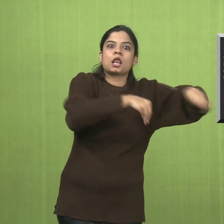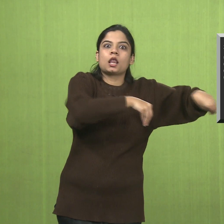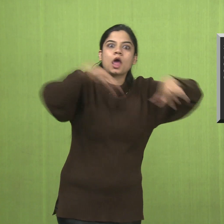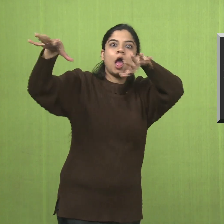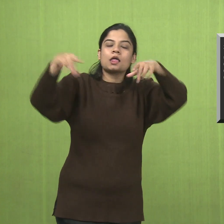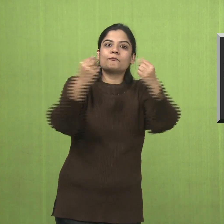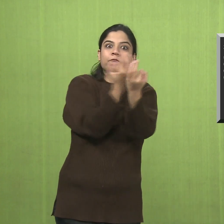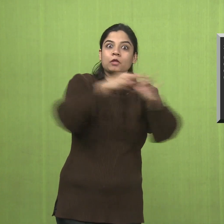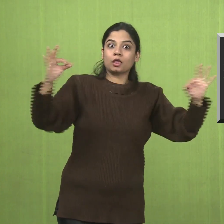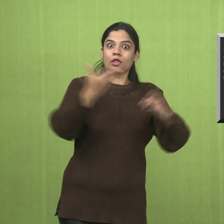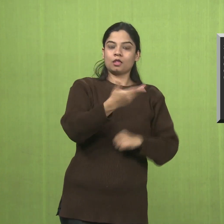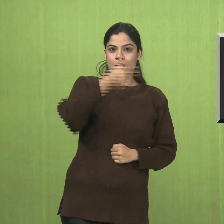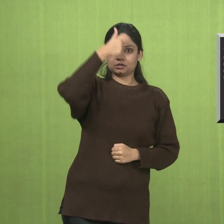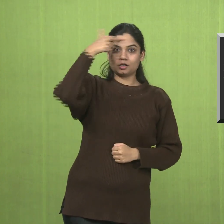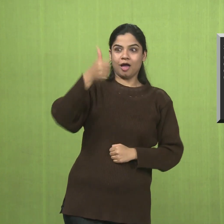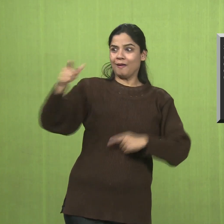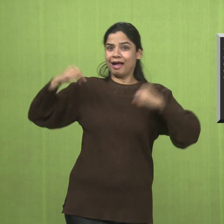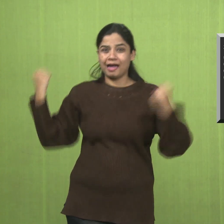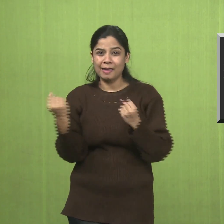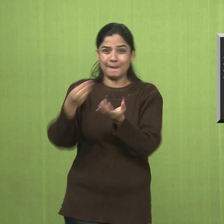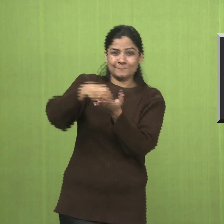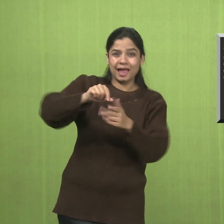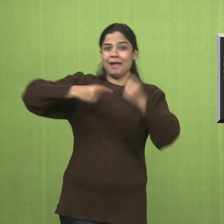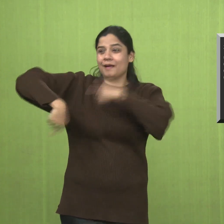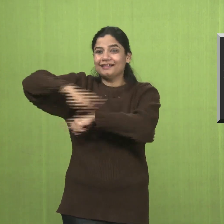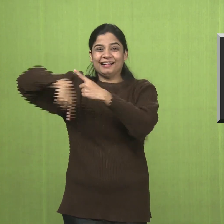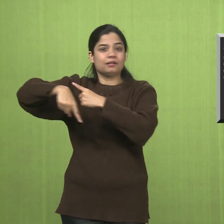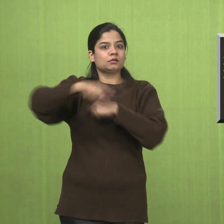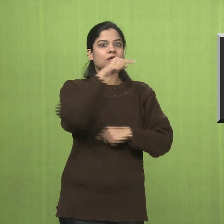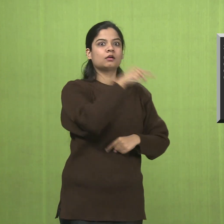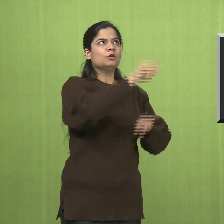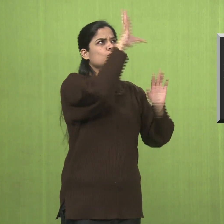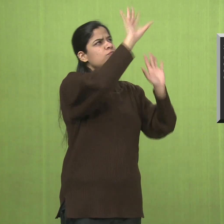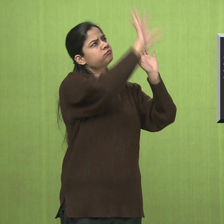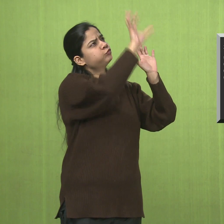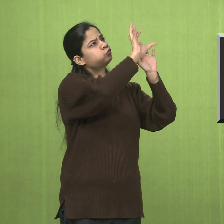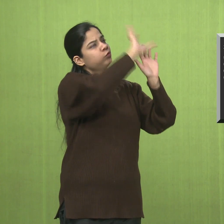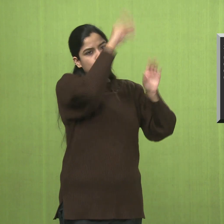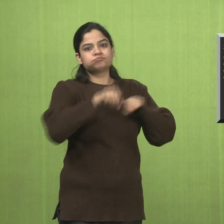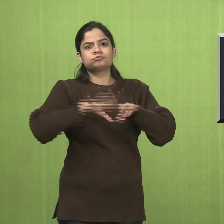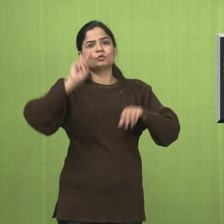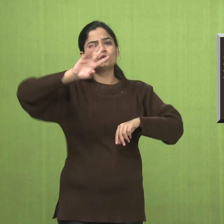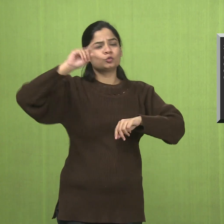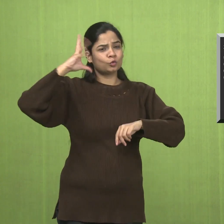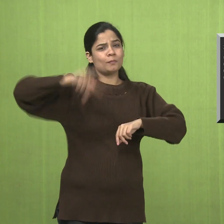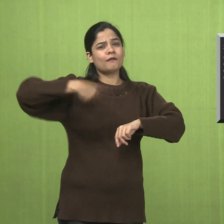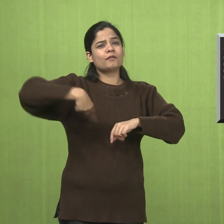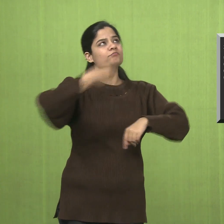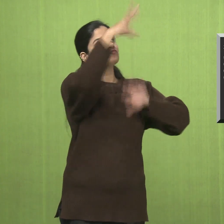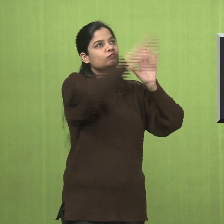the night, you can use them for free. Rather than paying for electricity bills, it's completely free. Solar lights,